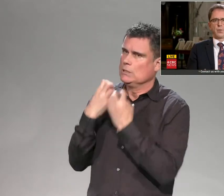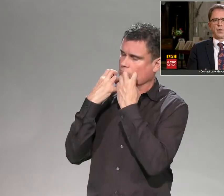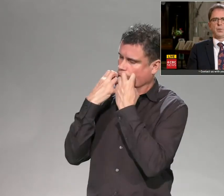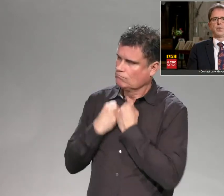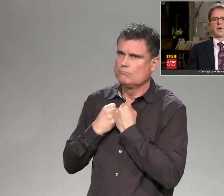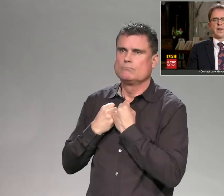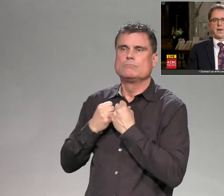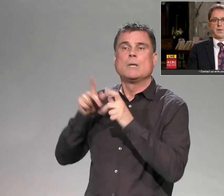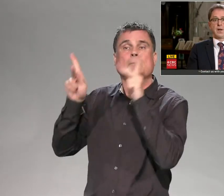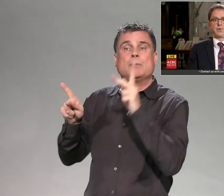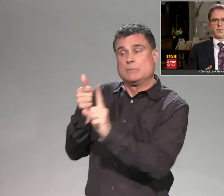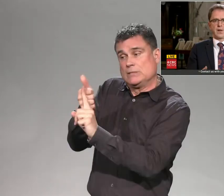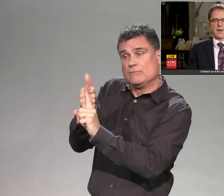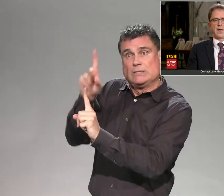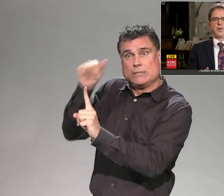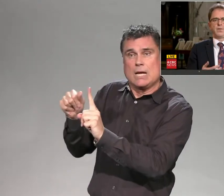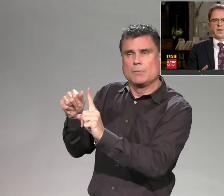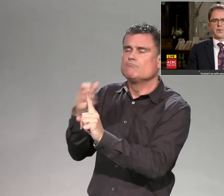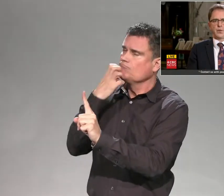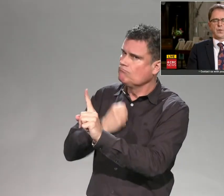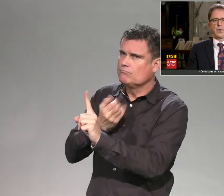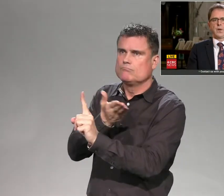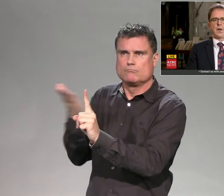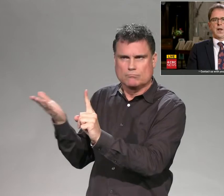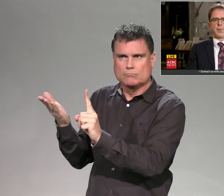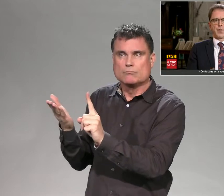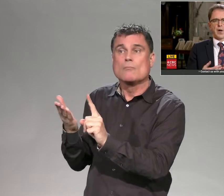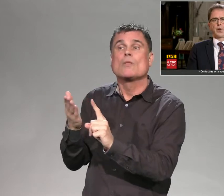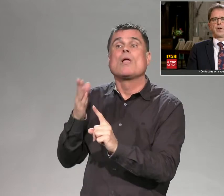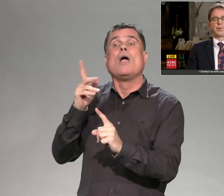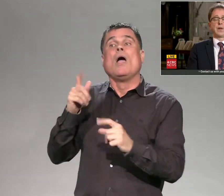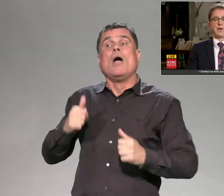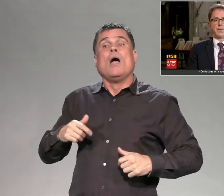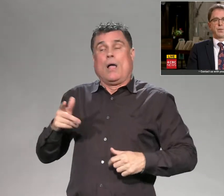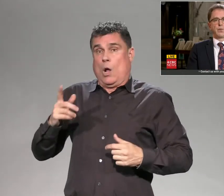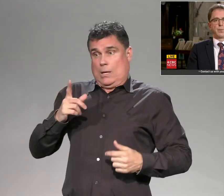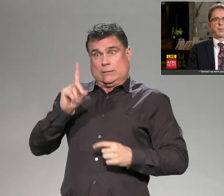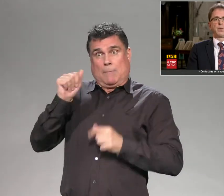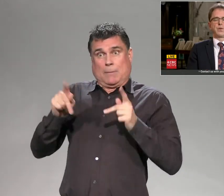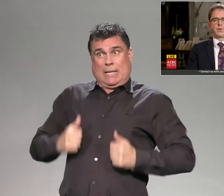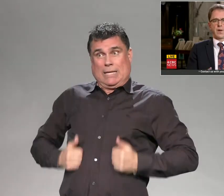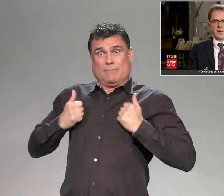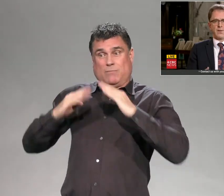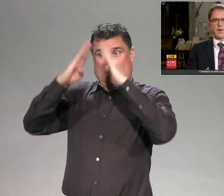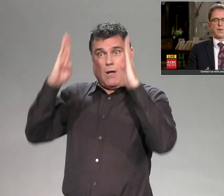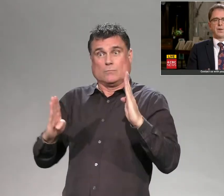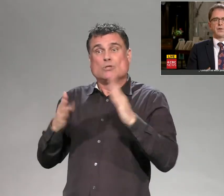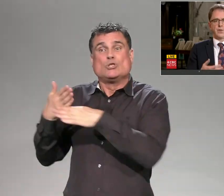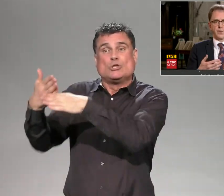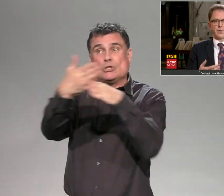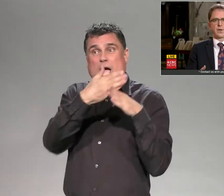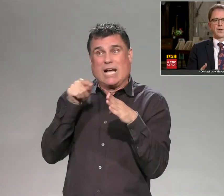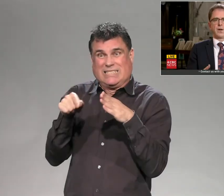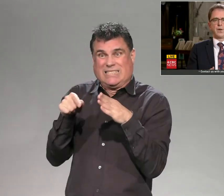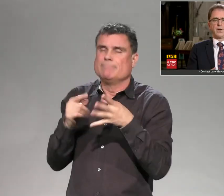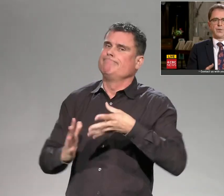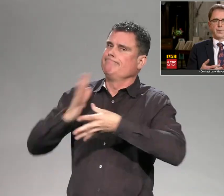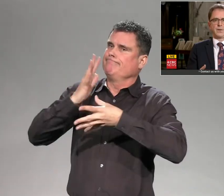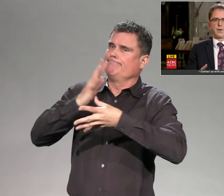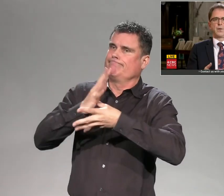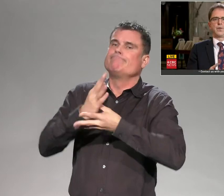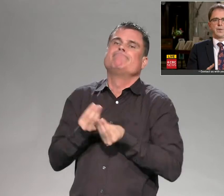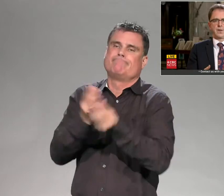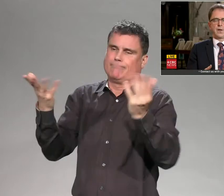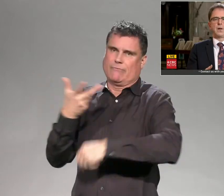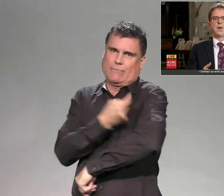living in group homes, are getting immunized right now in phase 2. And priority is being given to people with a variety of health conditions, and Dr. Henry can